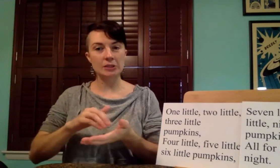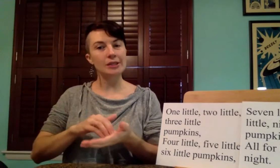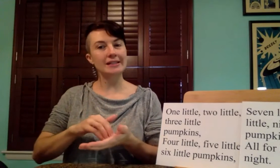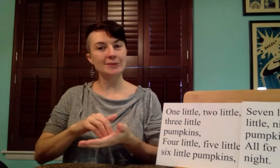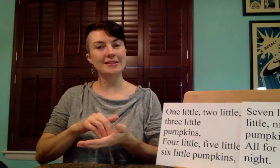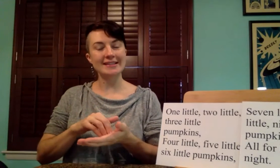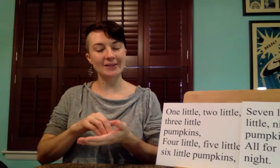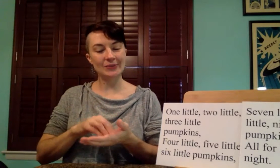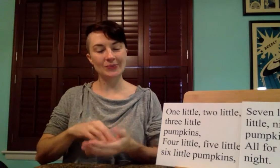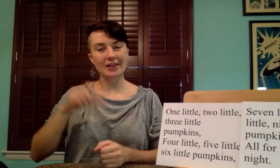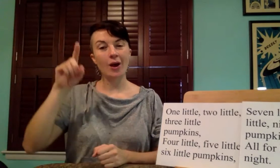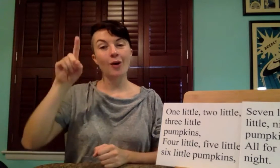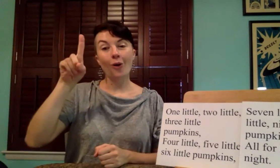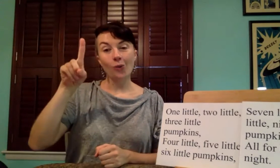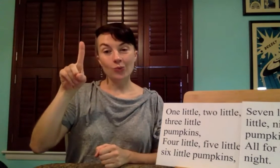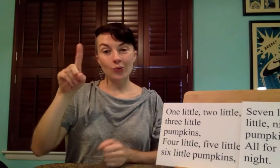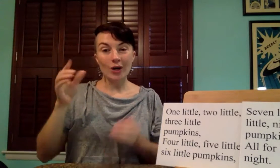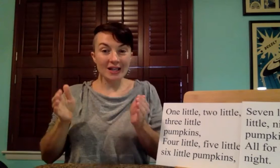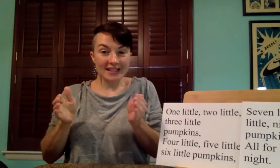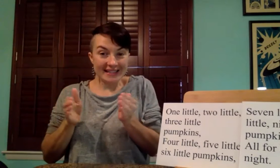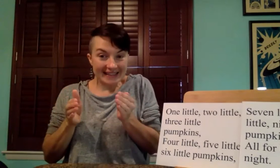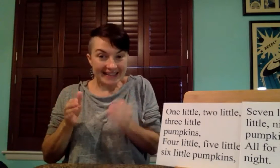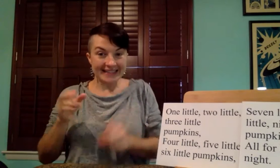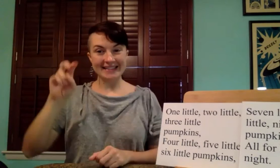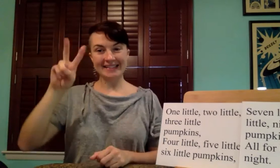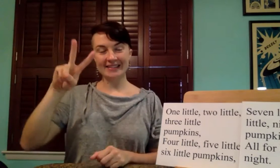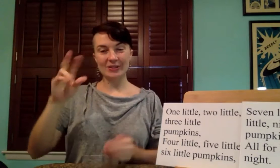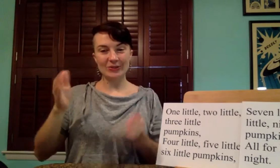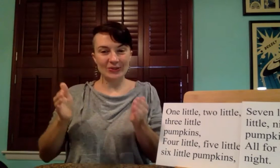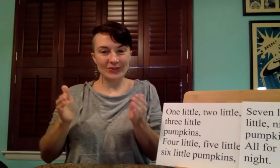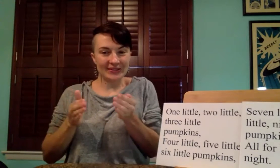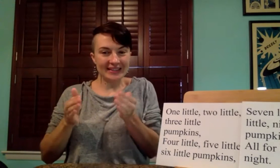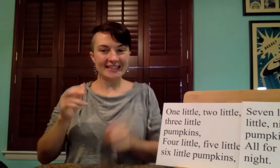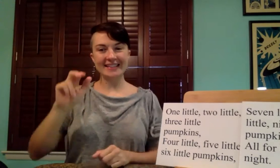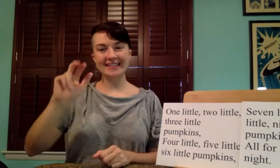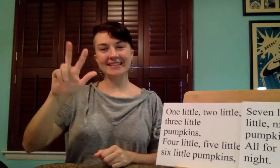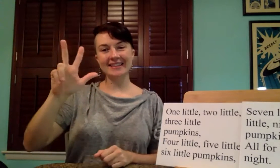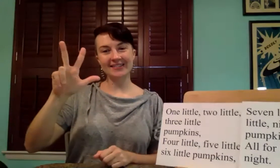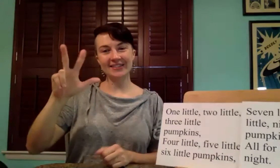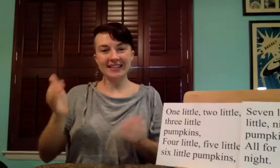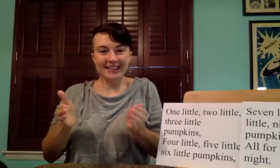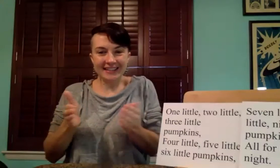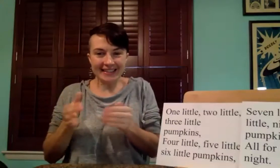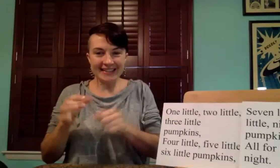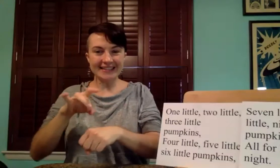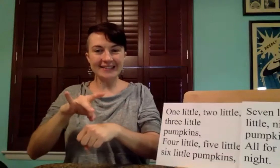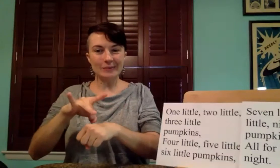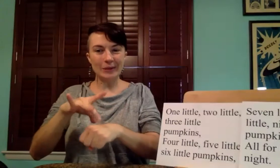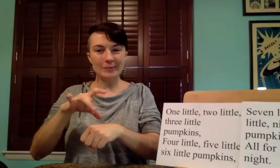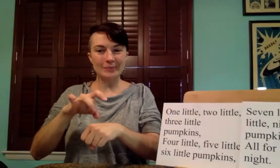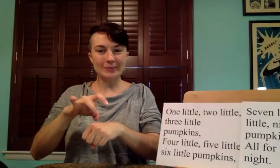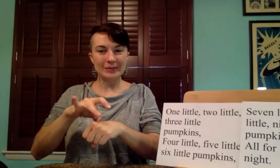to keep it slow. 1 little, 2 little, 3 little